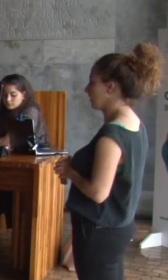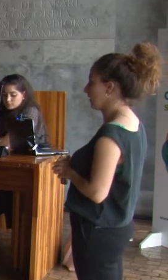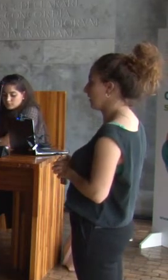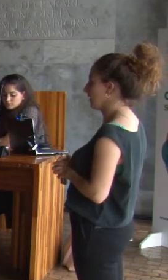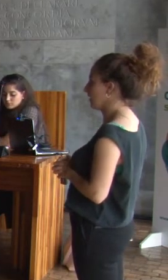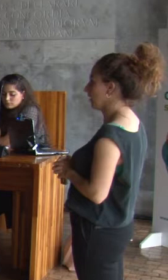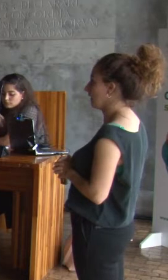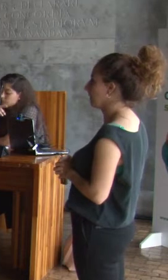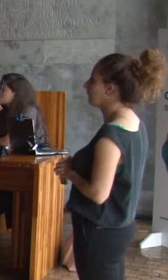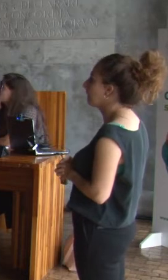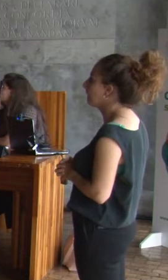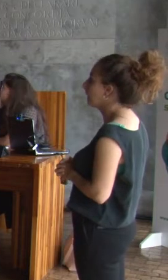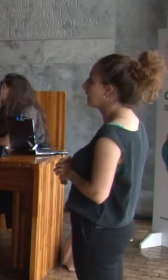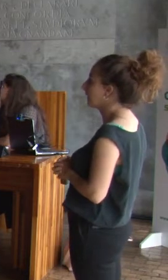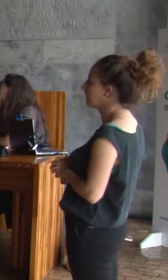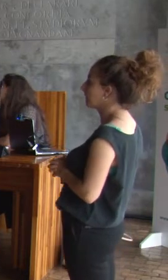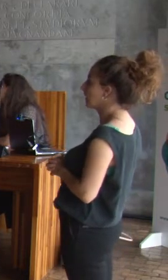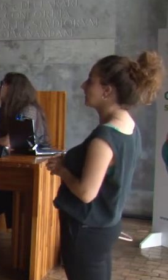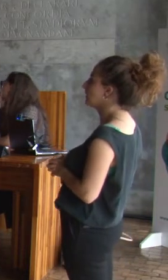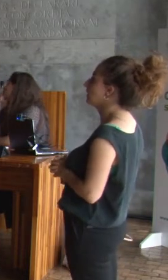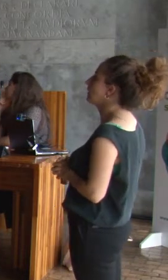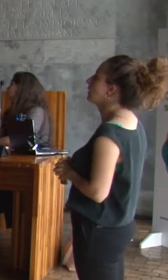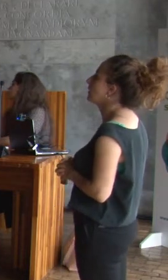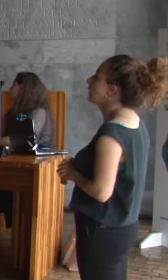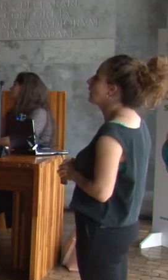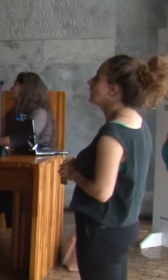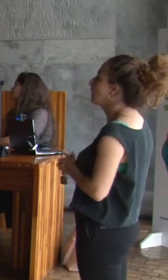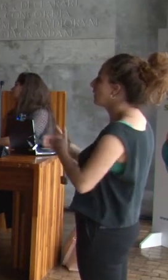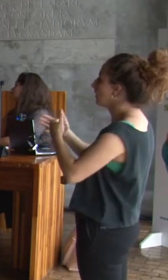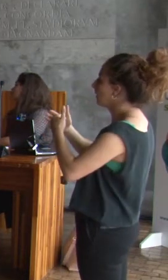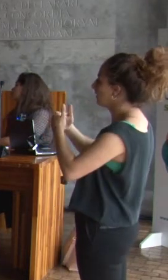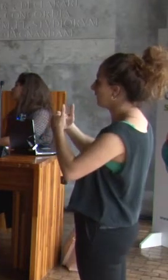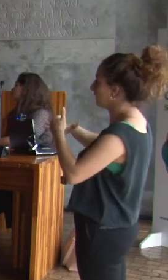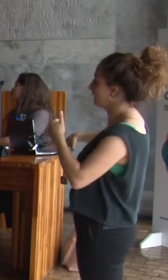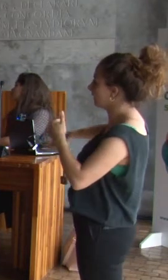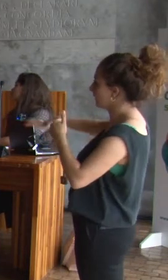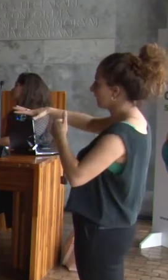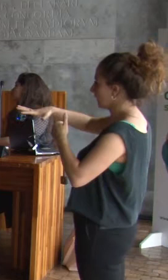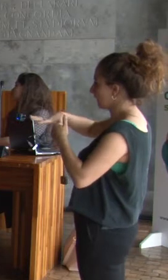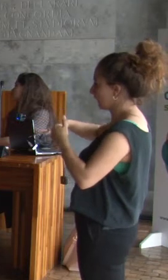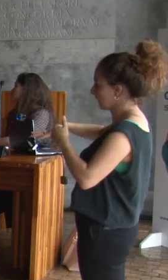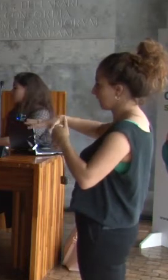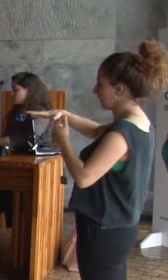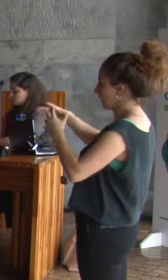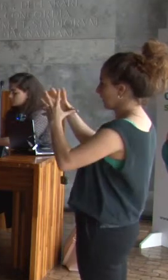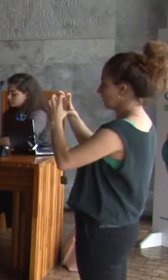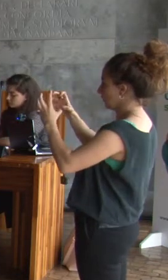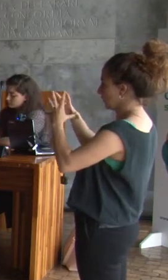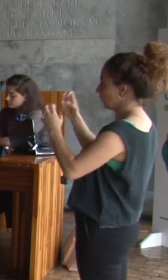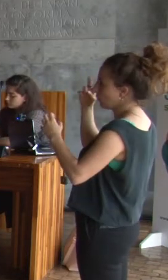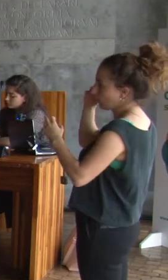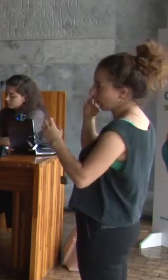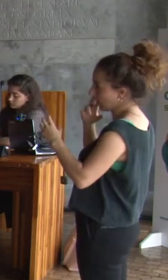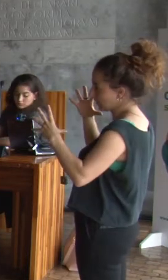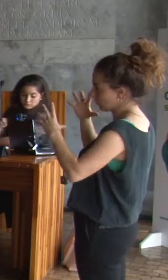The background. Simone says, over here there is a dark greenish bush